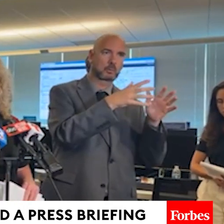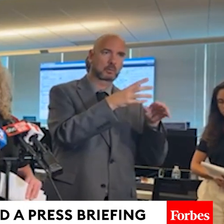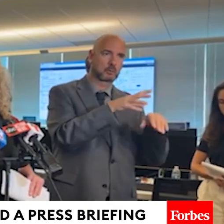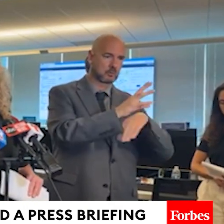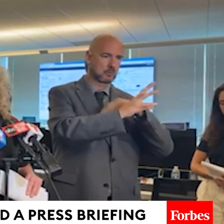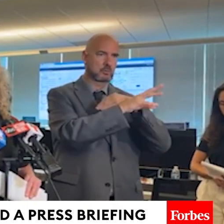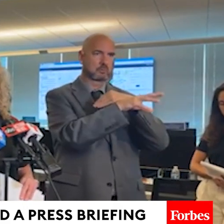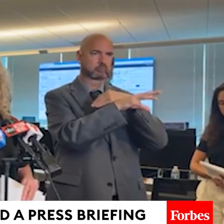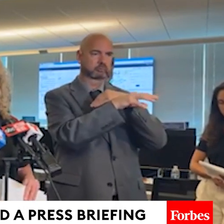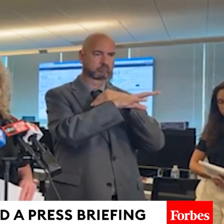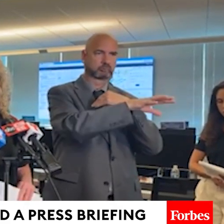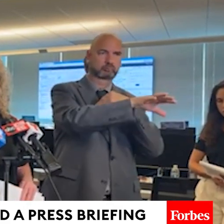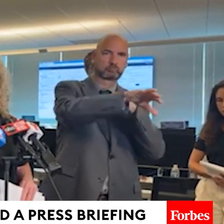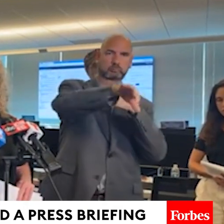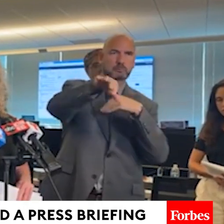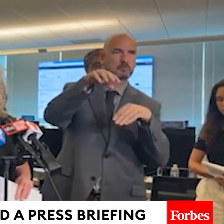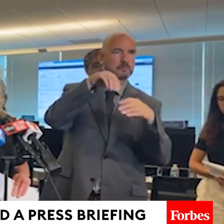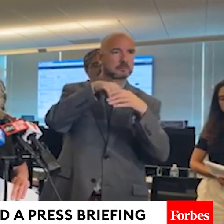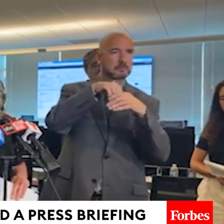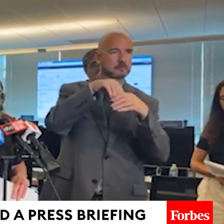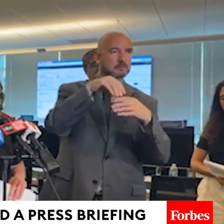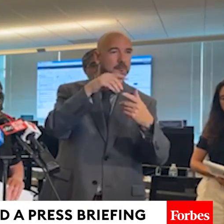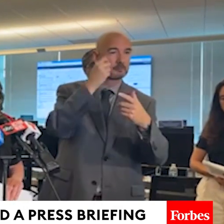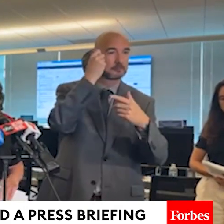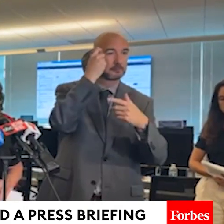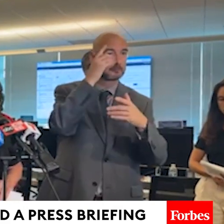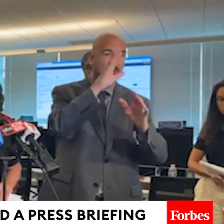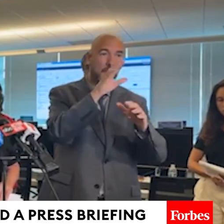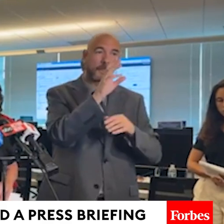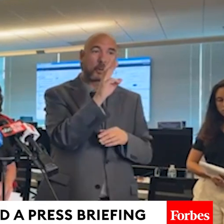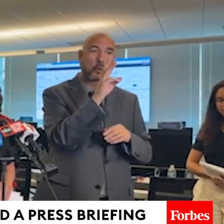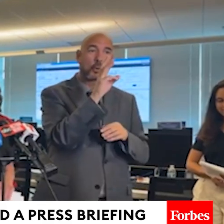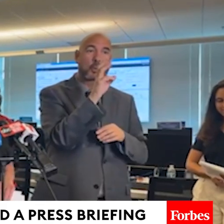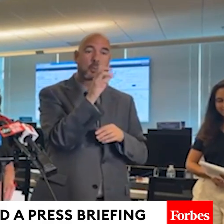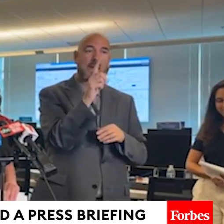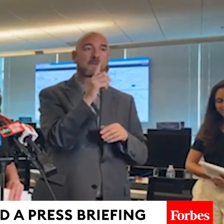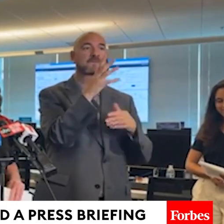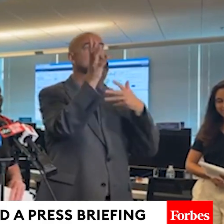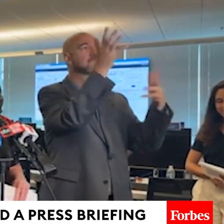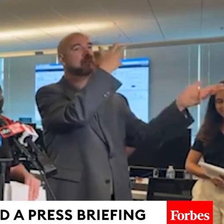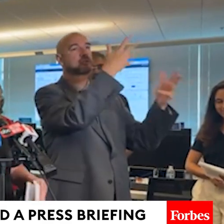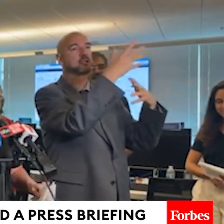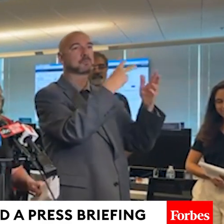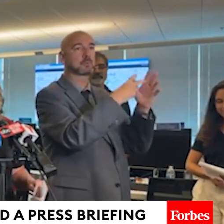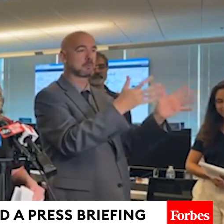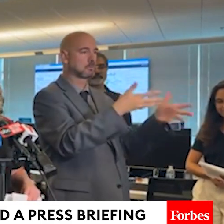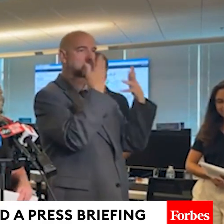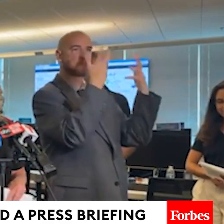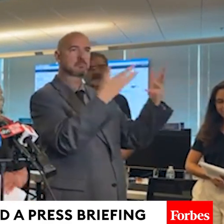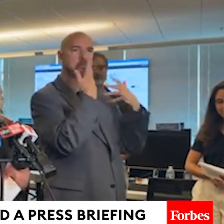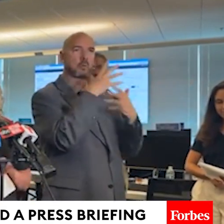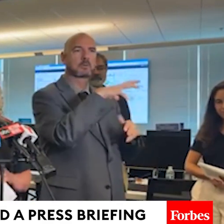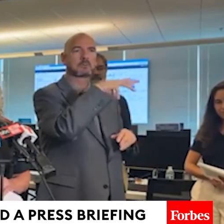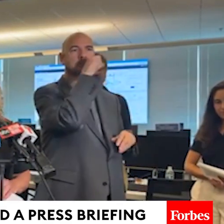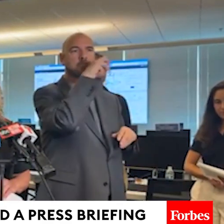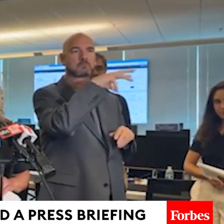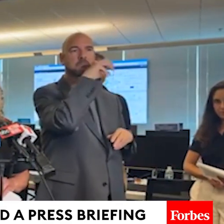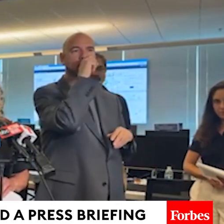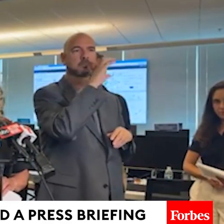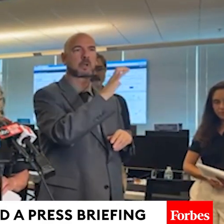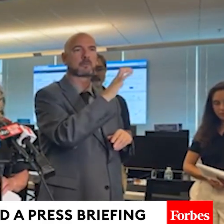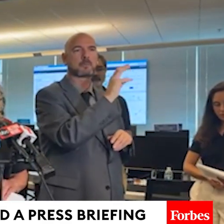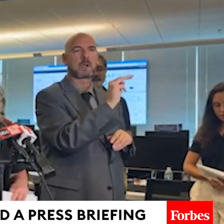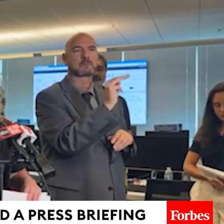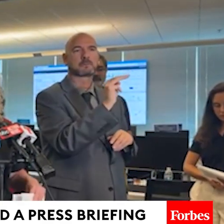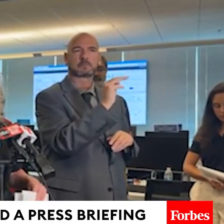understand when we say well ventilated to avoid carbon monoxide poisoning, that means if you open your garage door and you have your